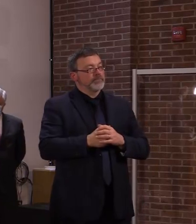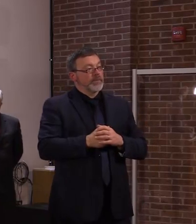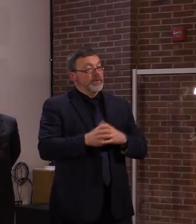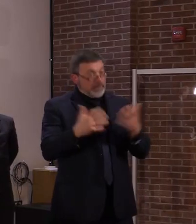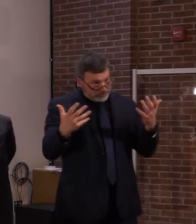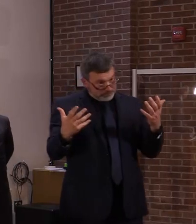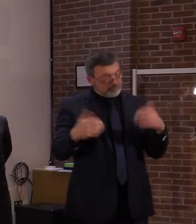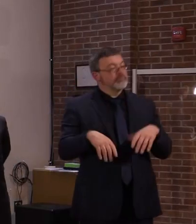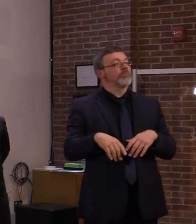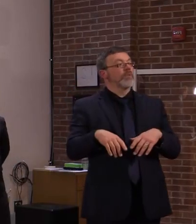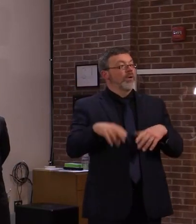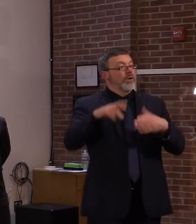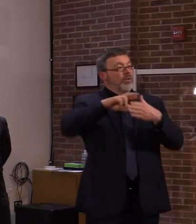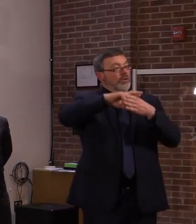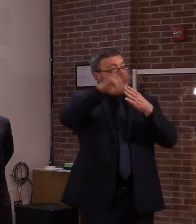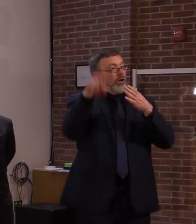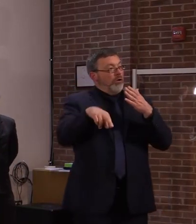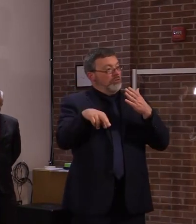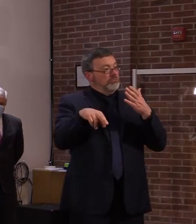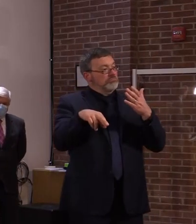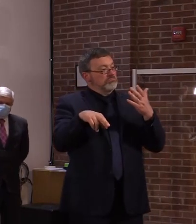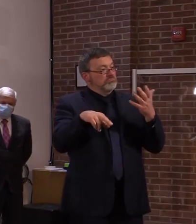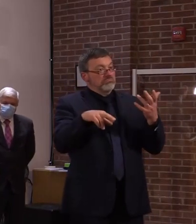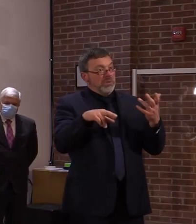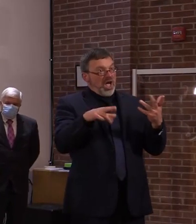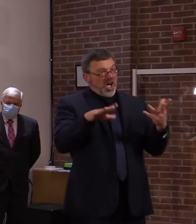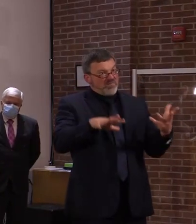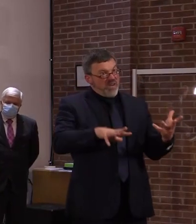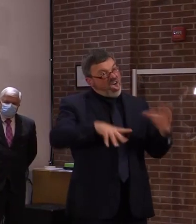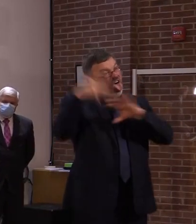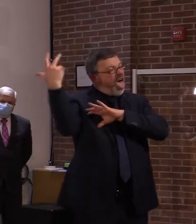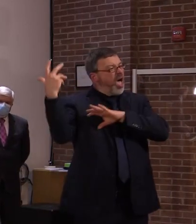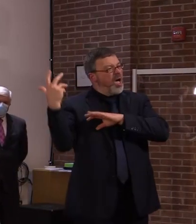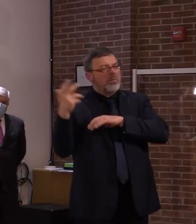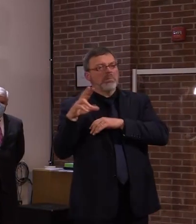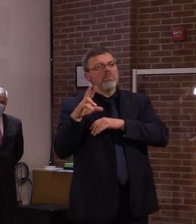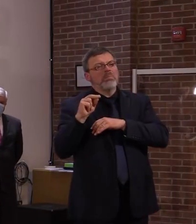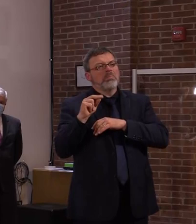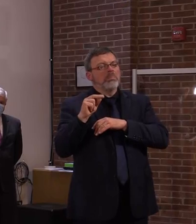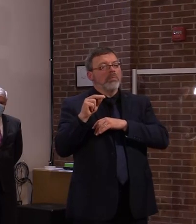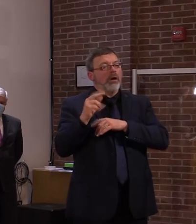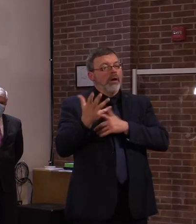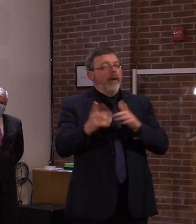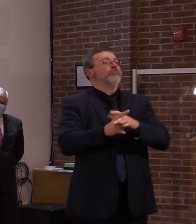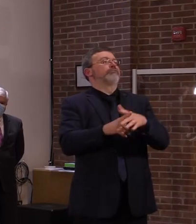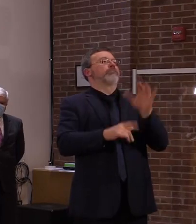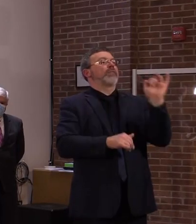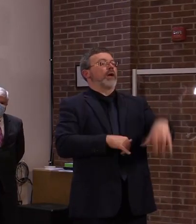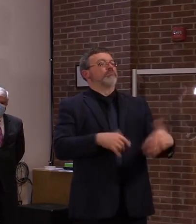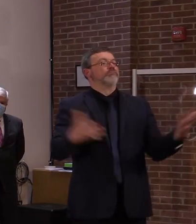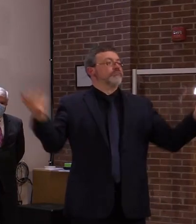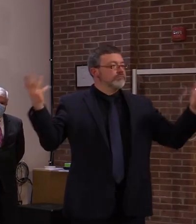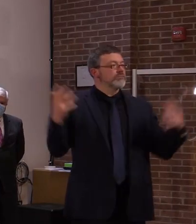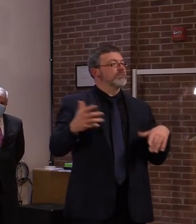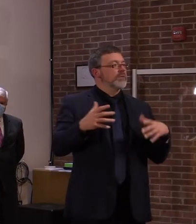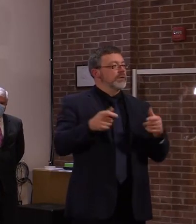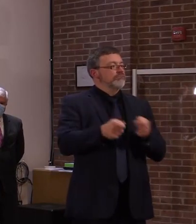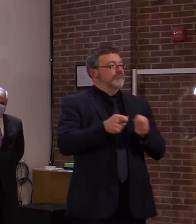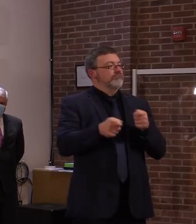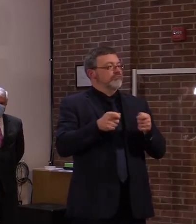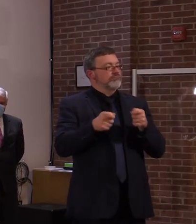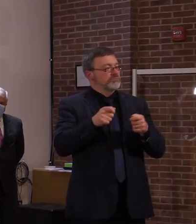pretty non-disrupted semesters this time around, except for certain individuals. And at St.